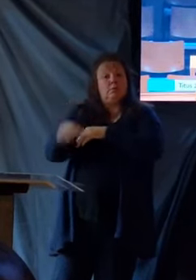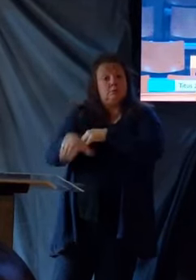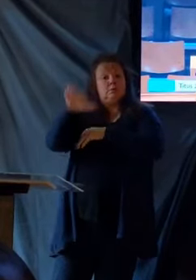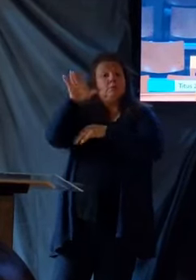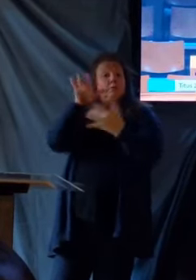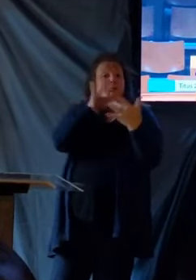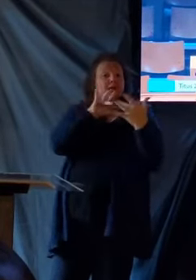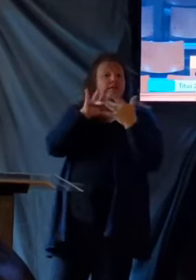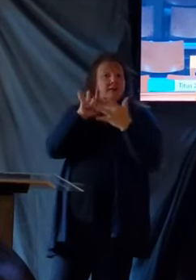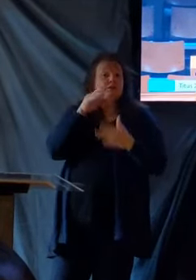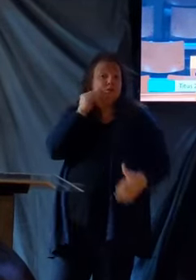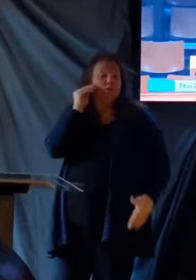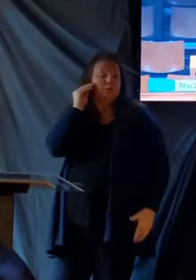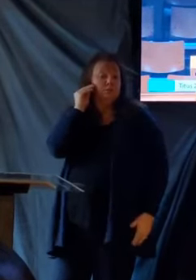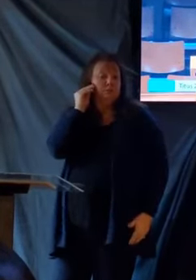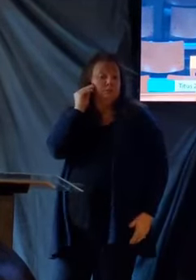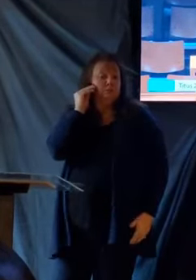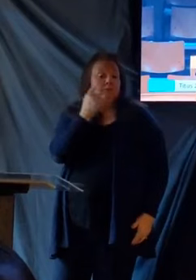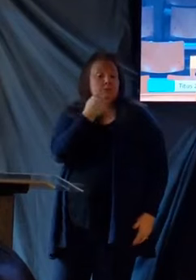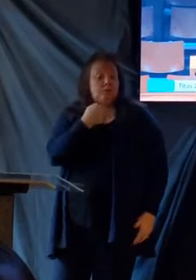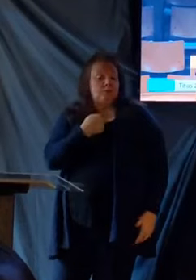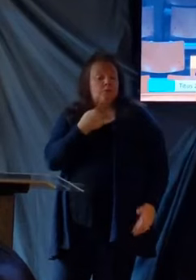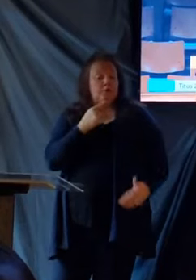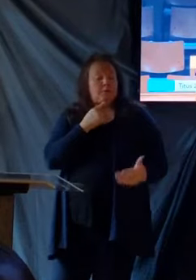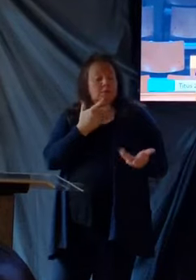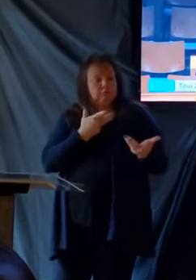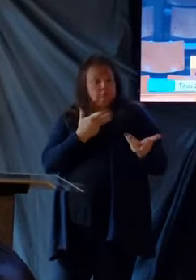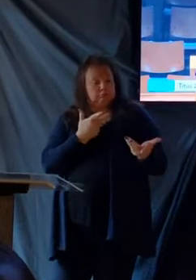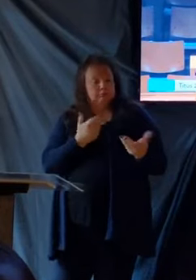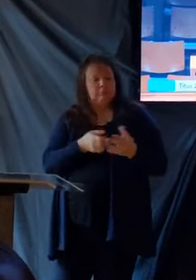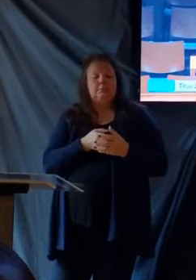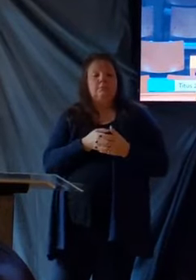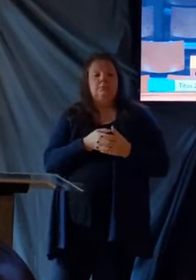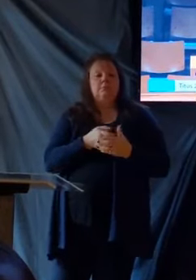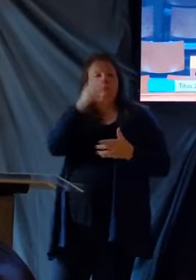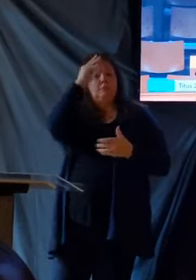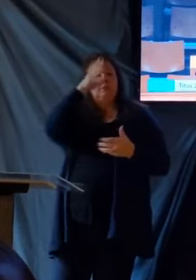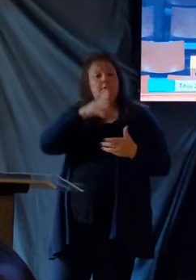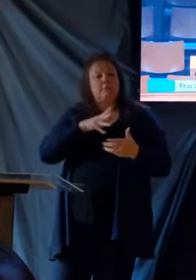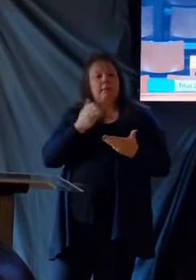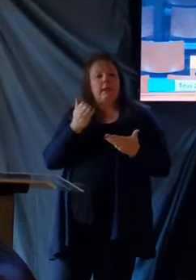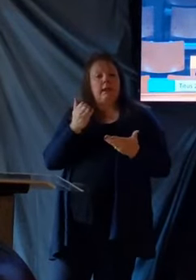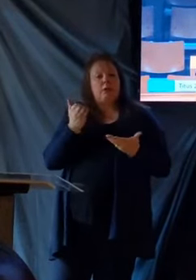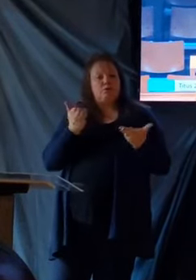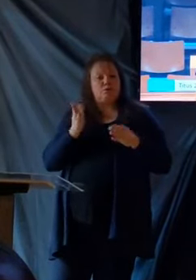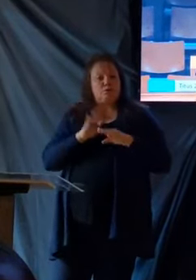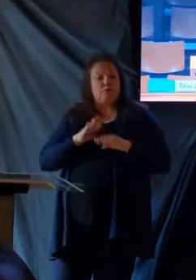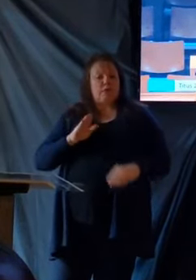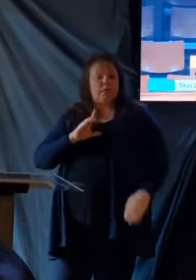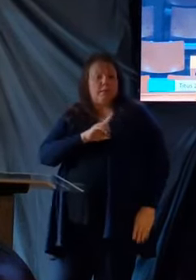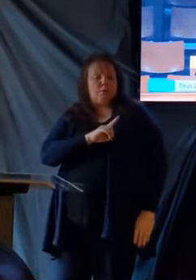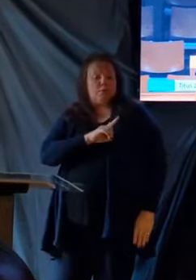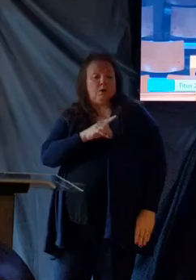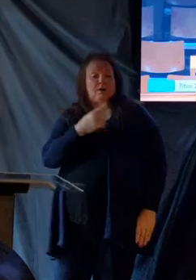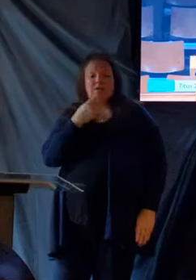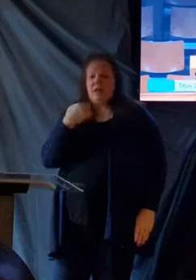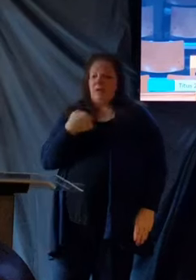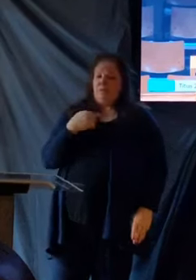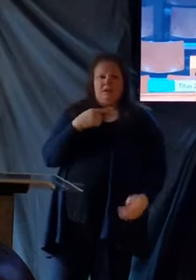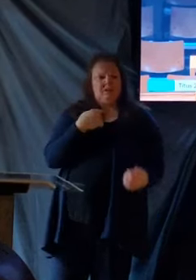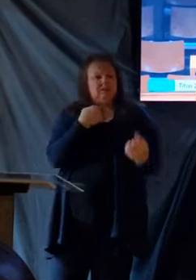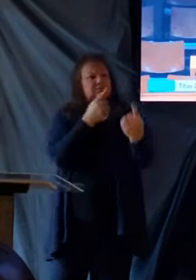in an evangelical home, as he shared with me when I talked to him. But the man who had served on the governing board of that church said we had to